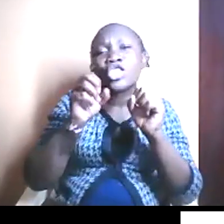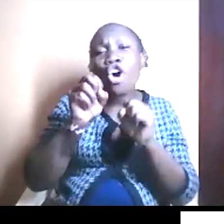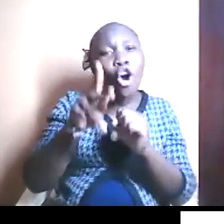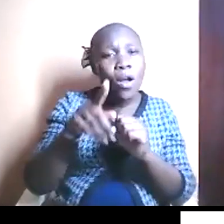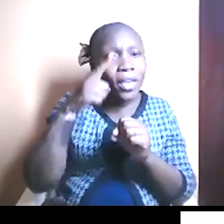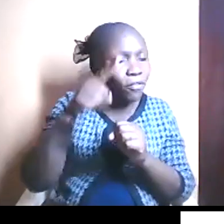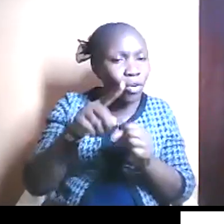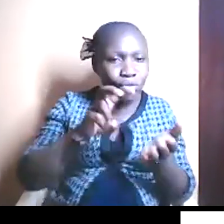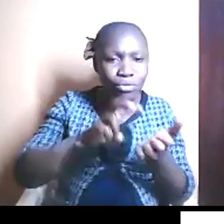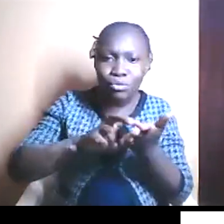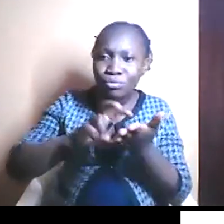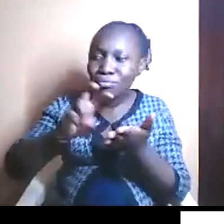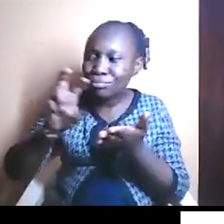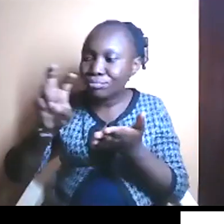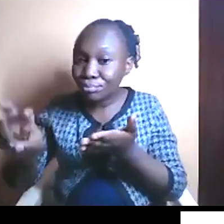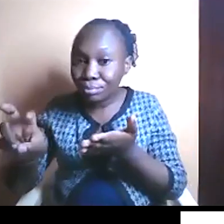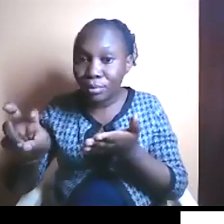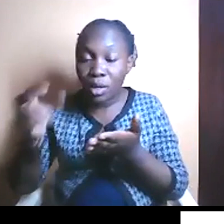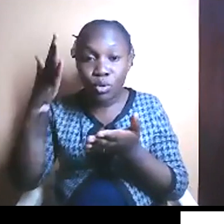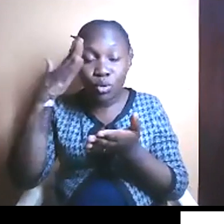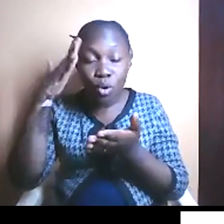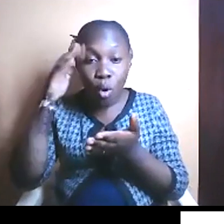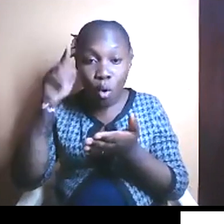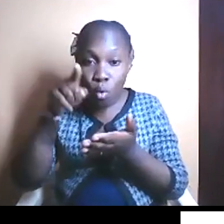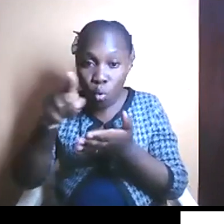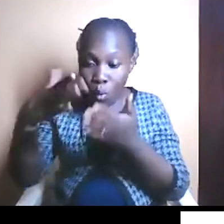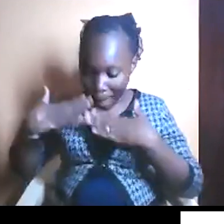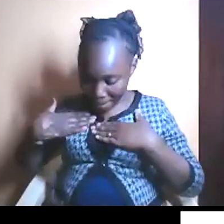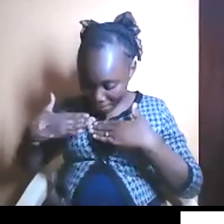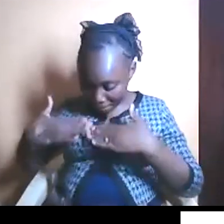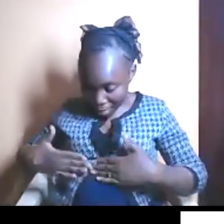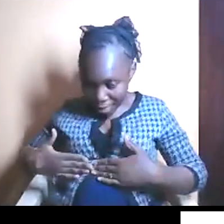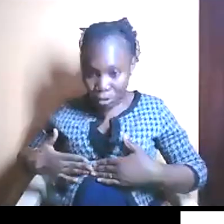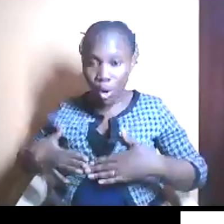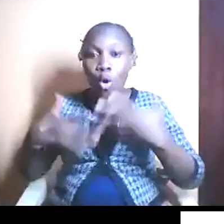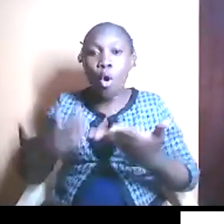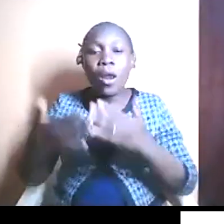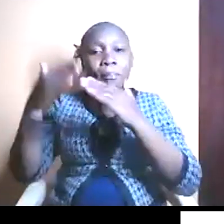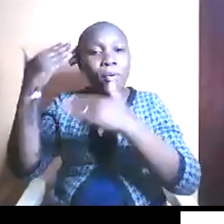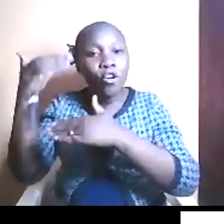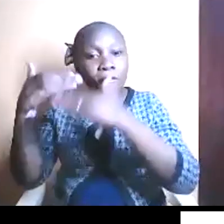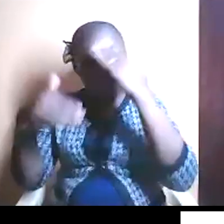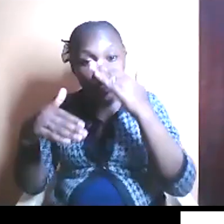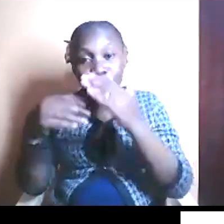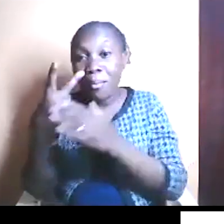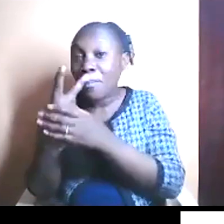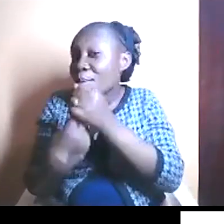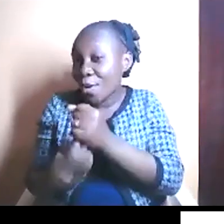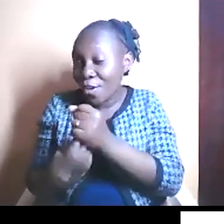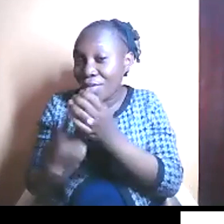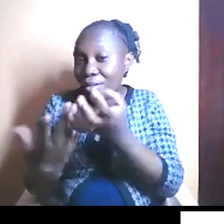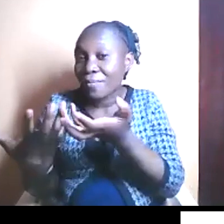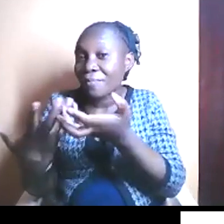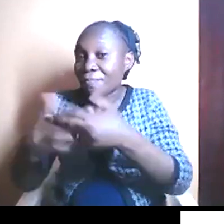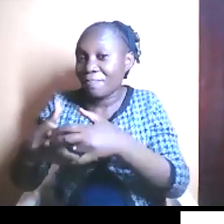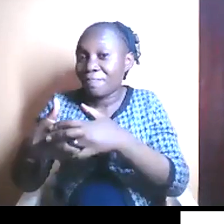we know that your personal welfare and your professional welfare are actually intertwined? Your family and